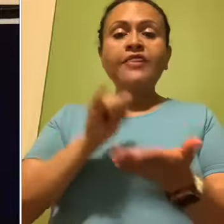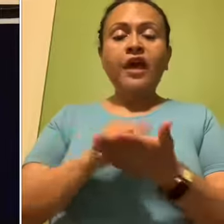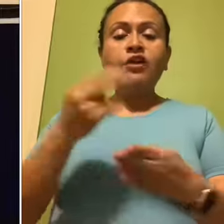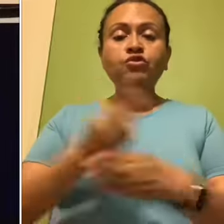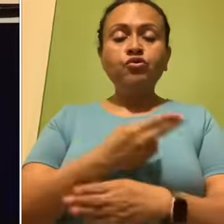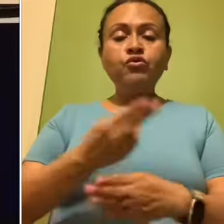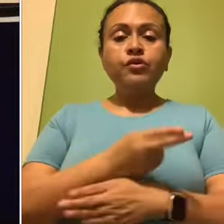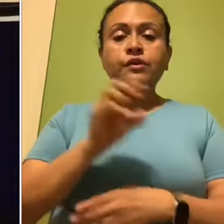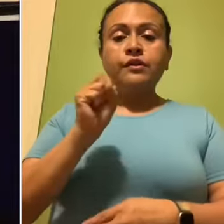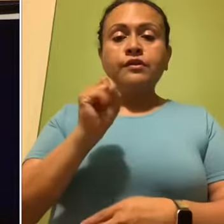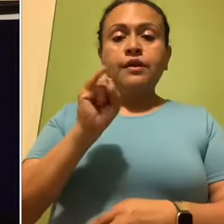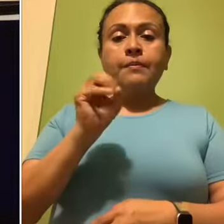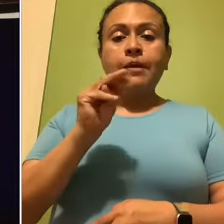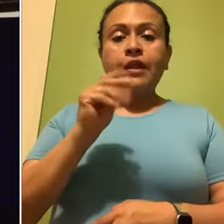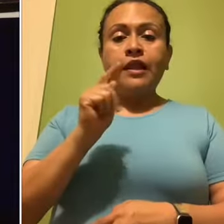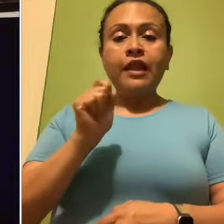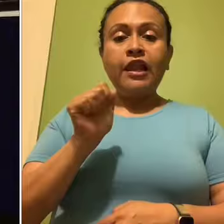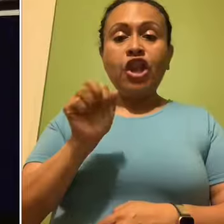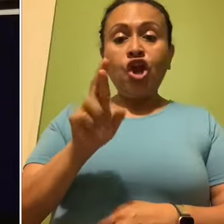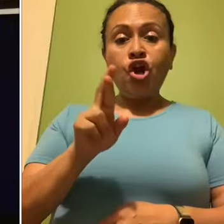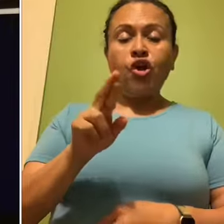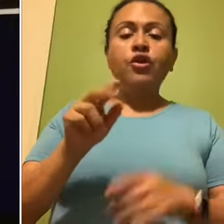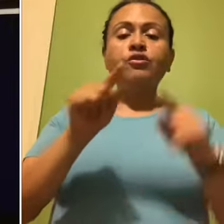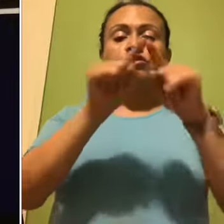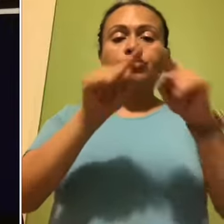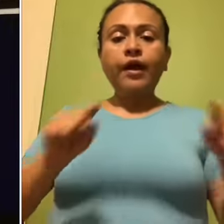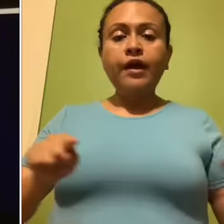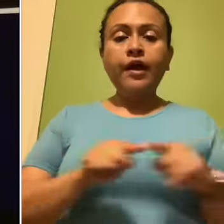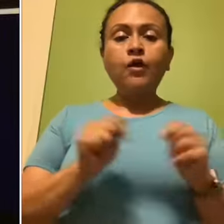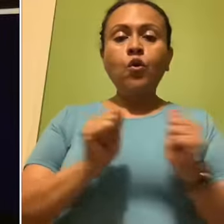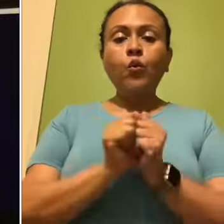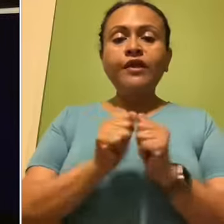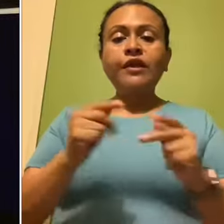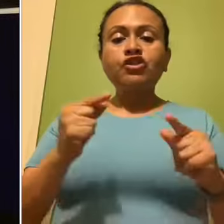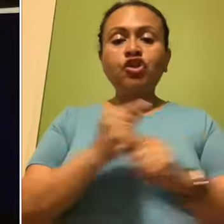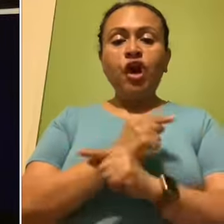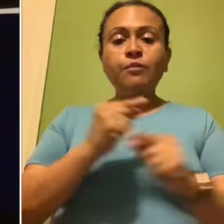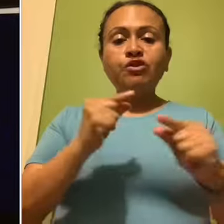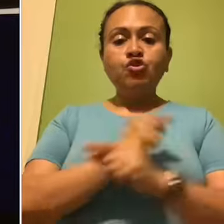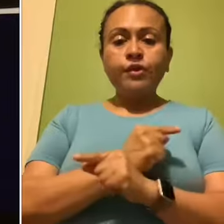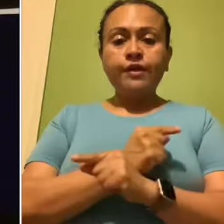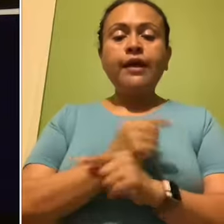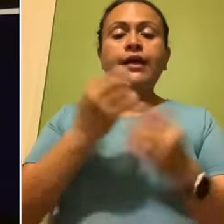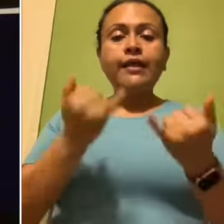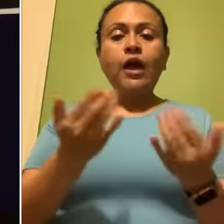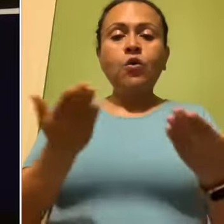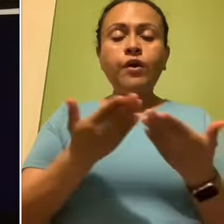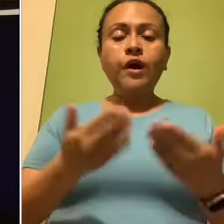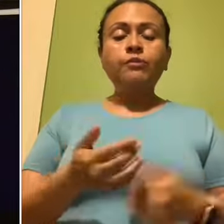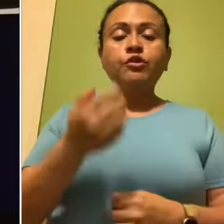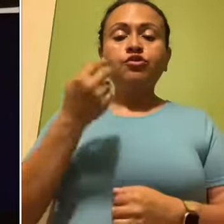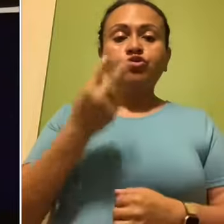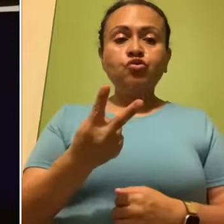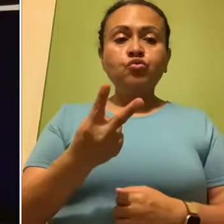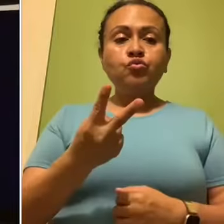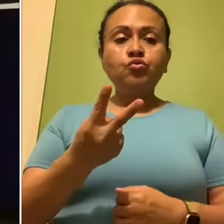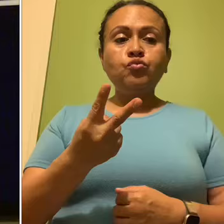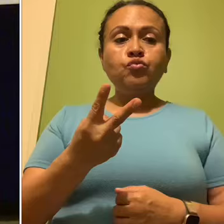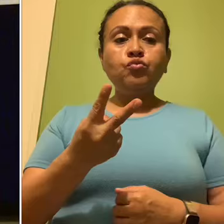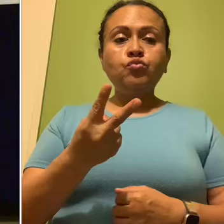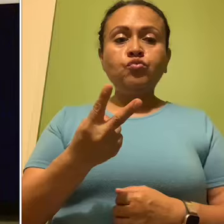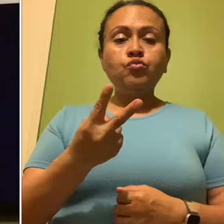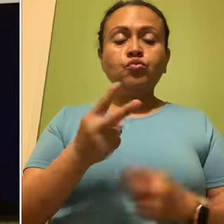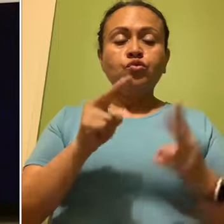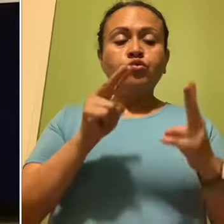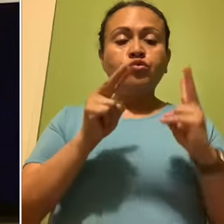is to actually prove that using similar triangles from geometry. So let's think about